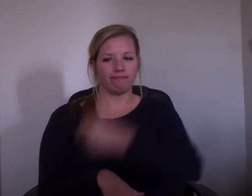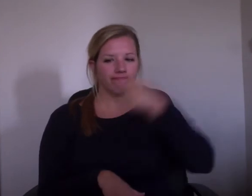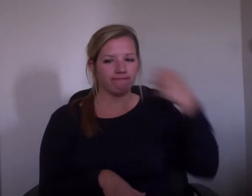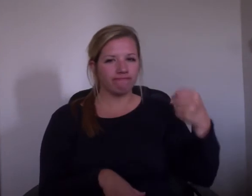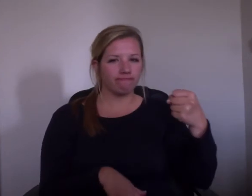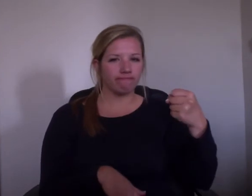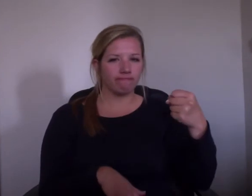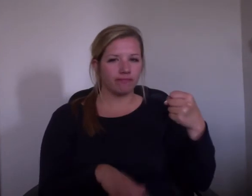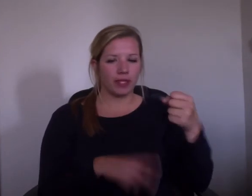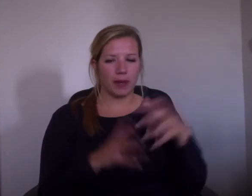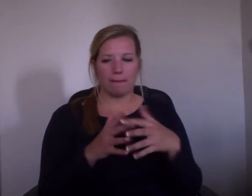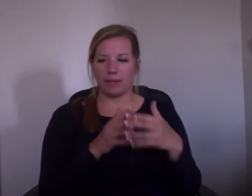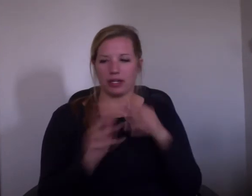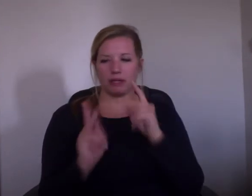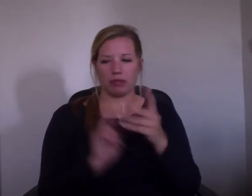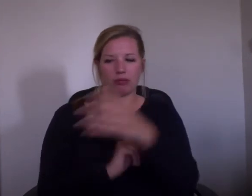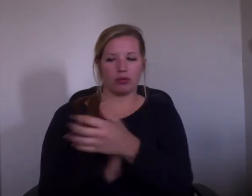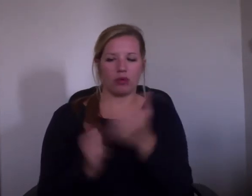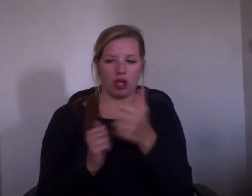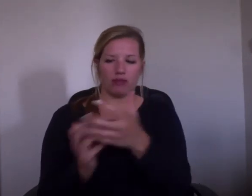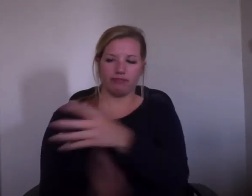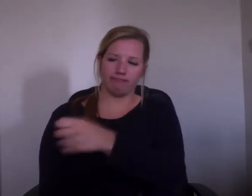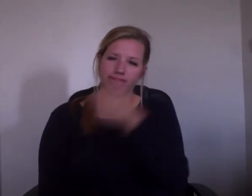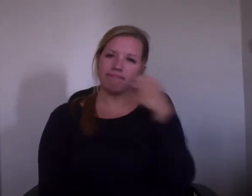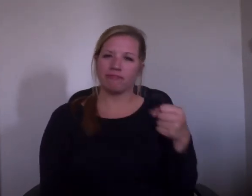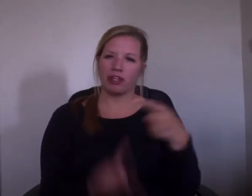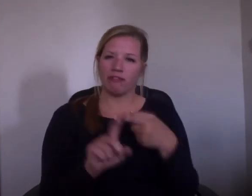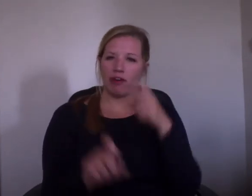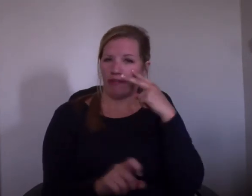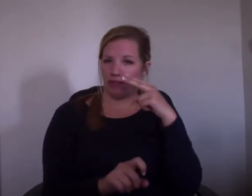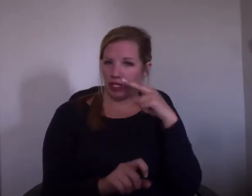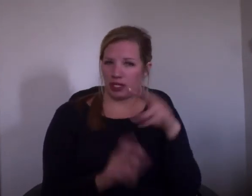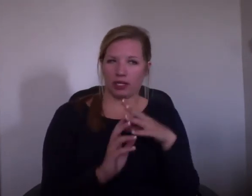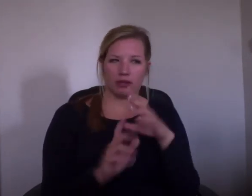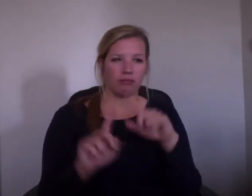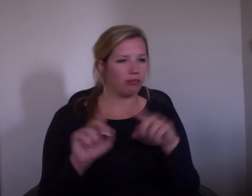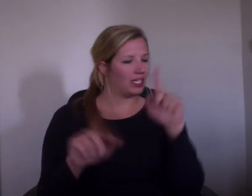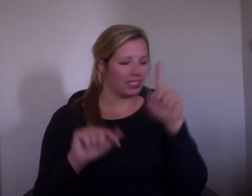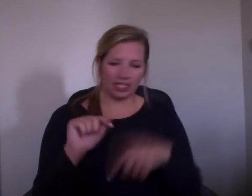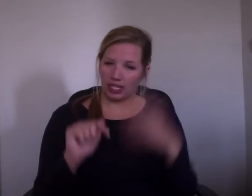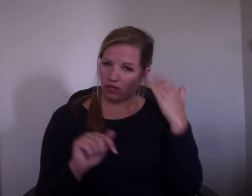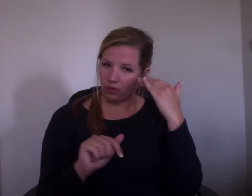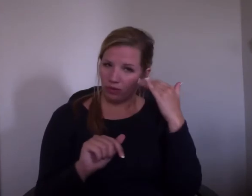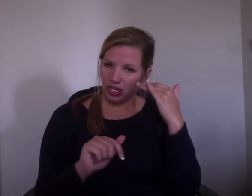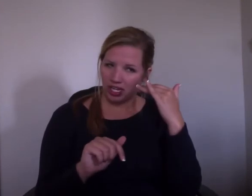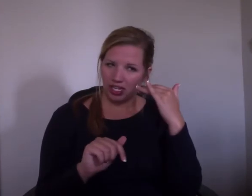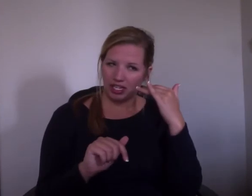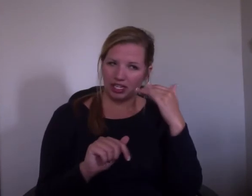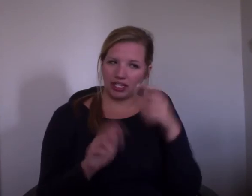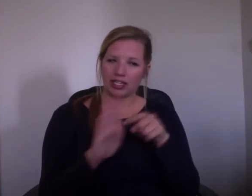theory goes, didn't have the opportunity to because he was assassinated before he finished his term in office.